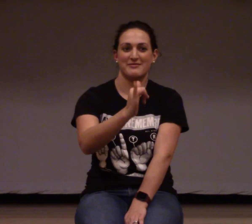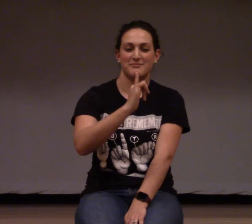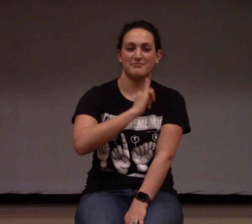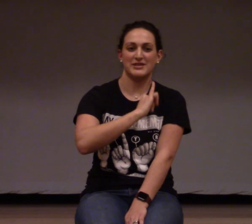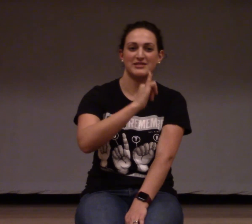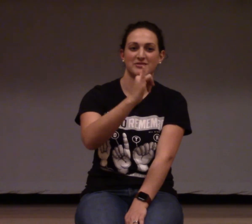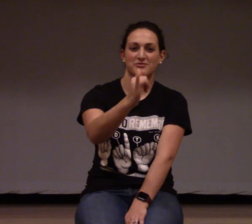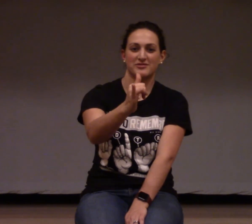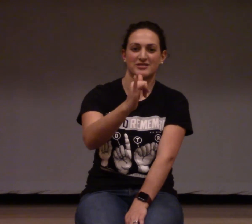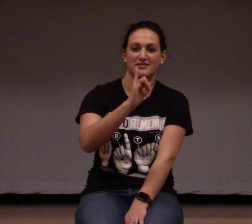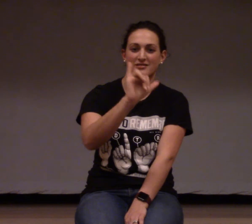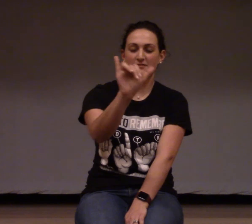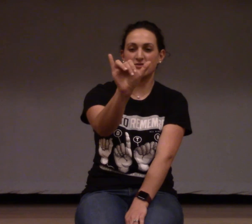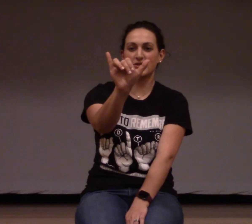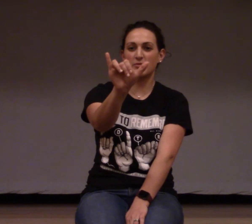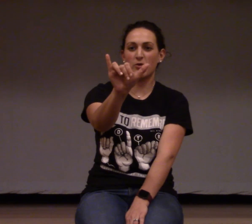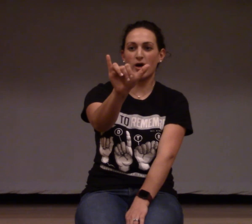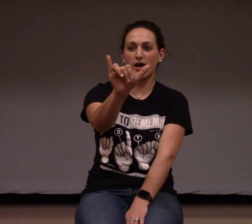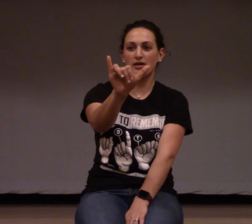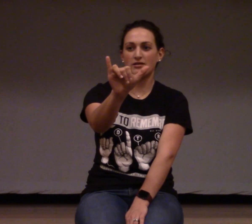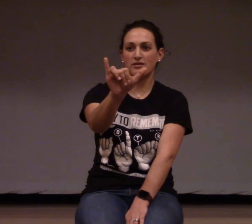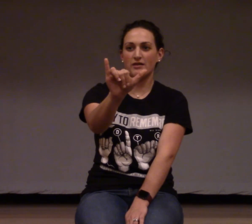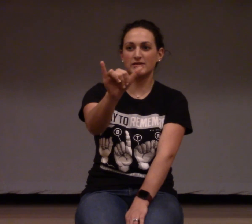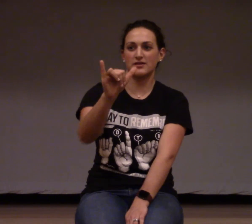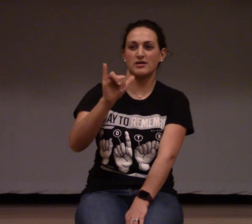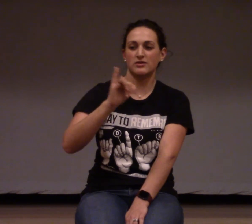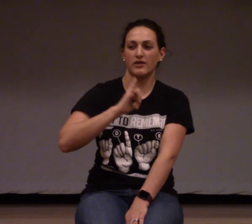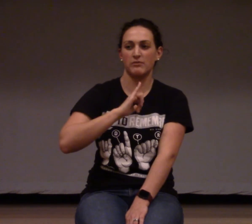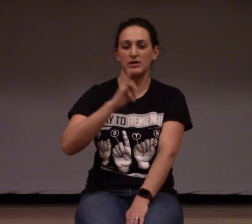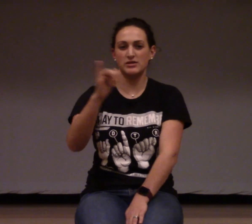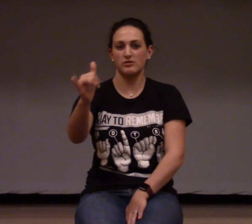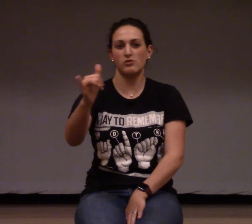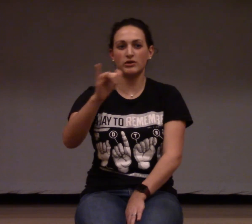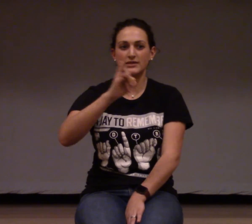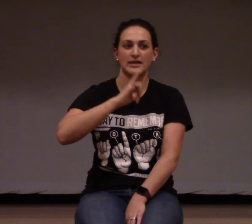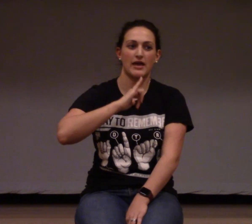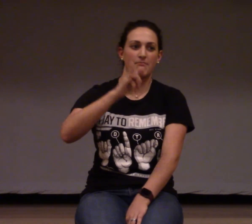Me too. Yep, so it's going to be a Y. This is also like me too or same.